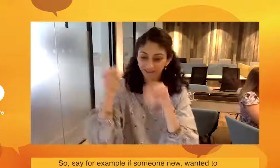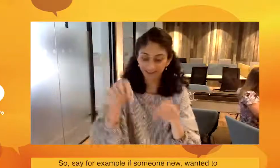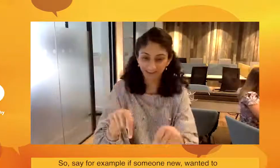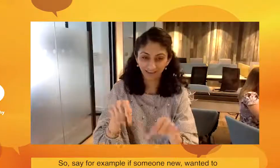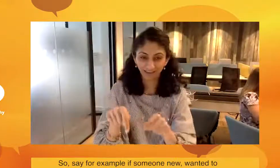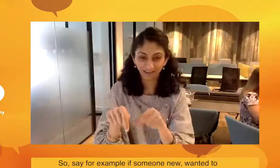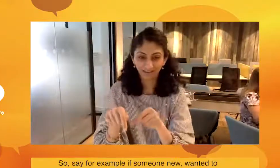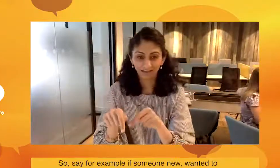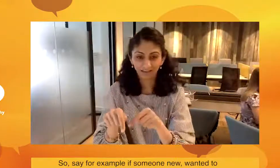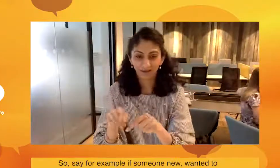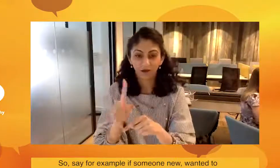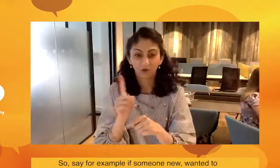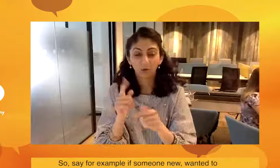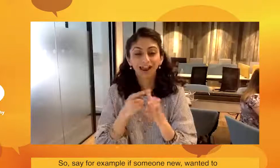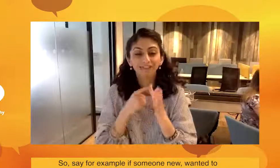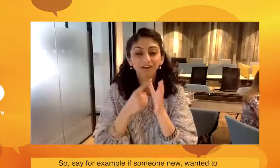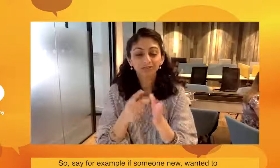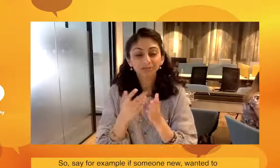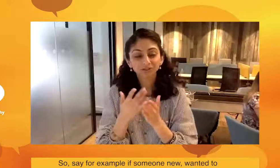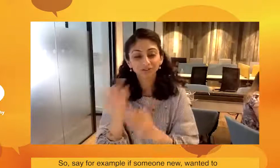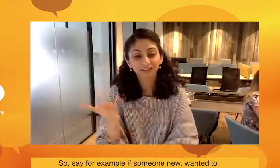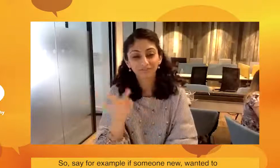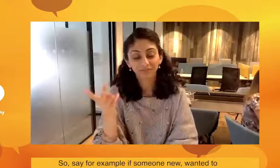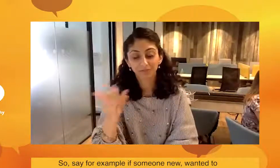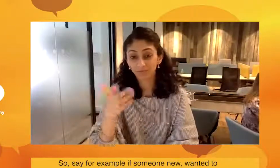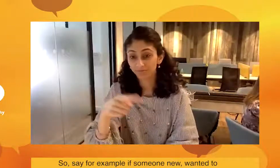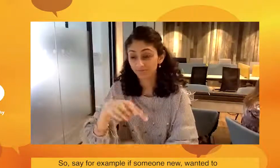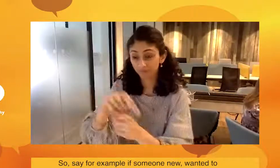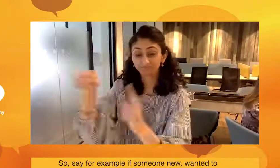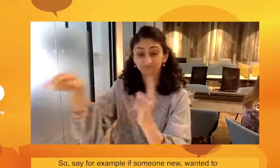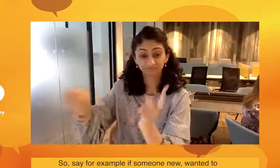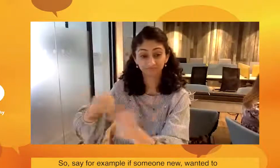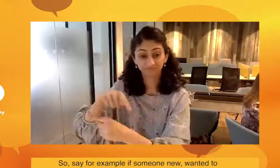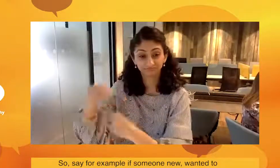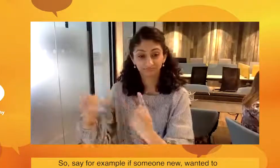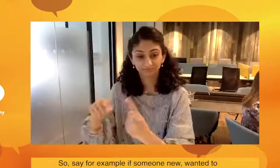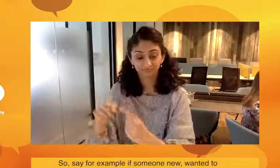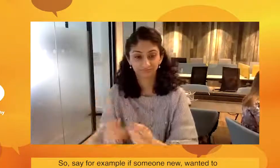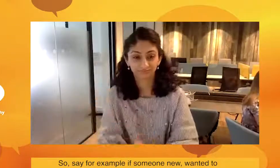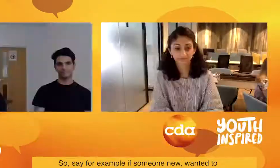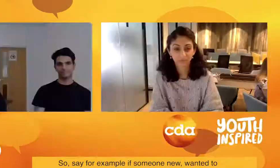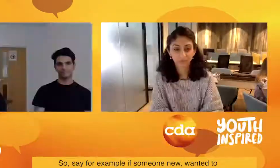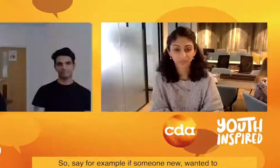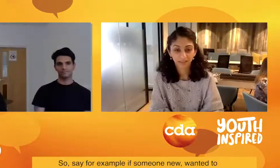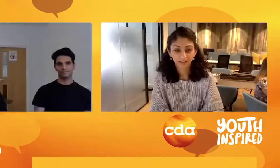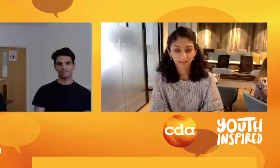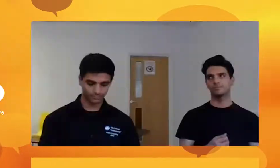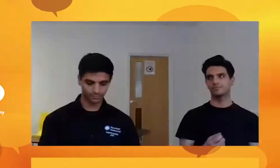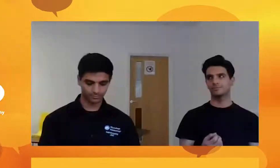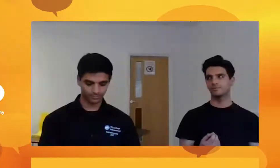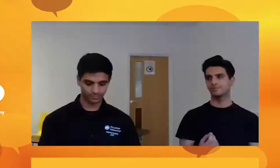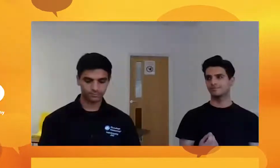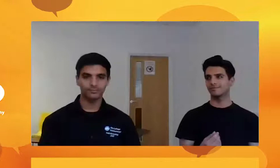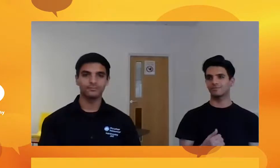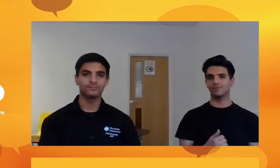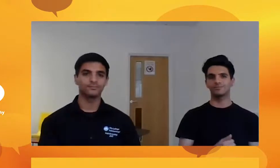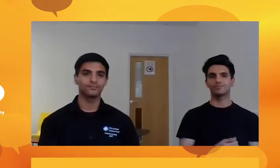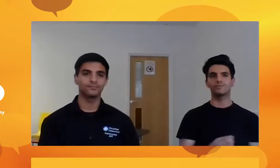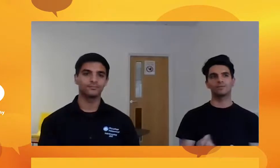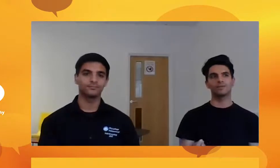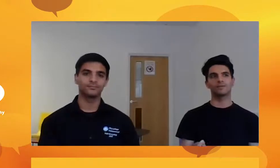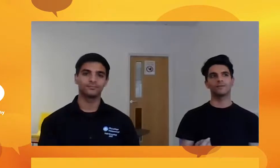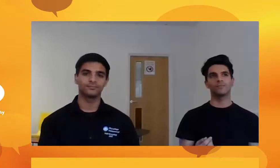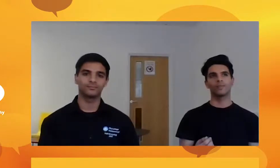So, say for example, if someone new wanted to move here in England, what advice would you give them?